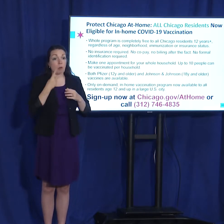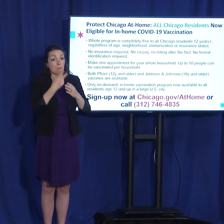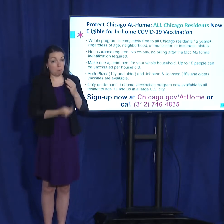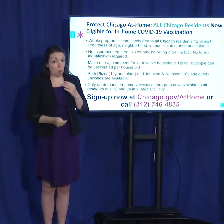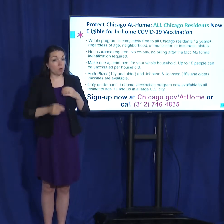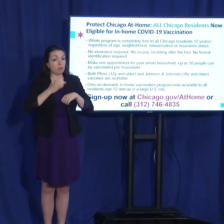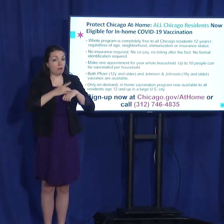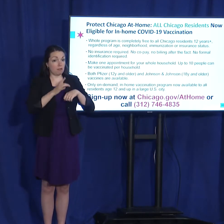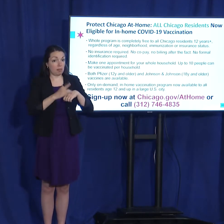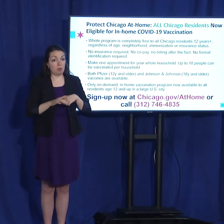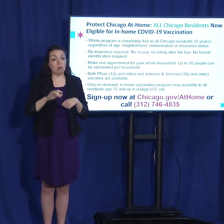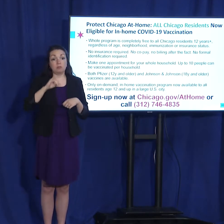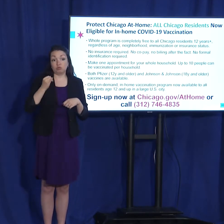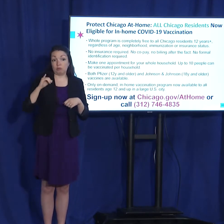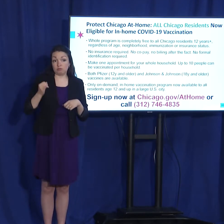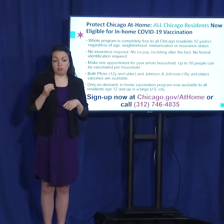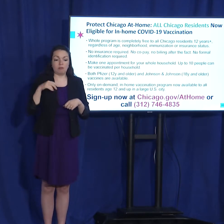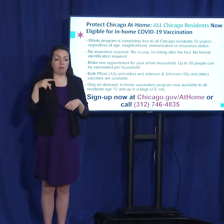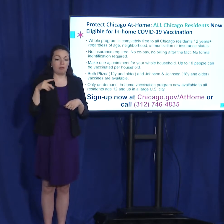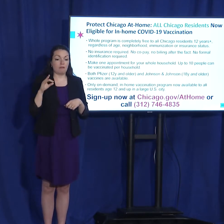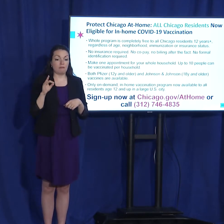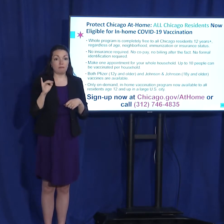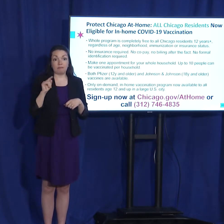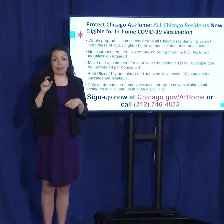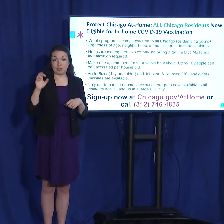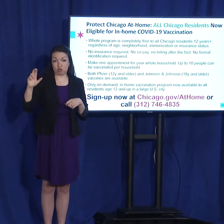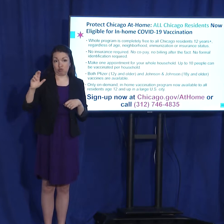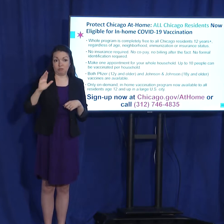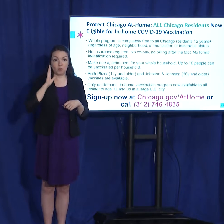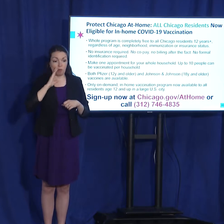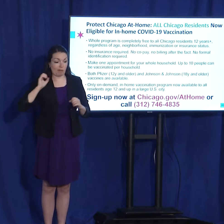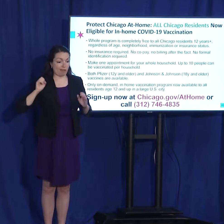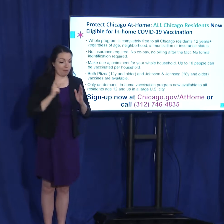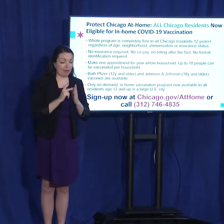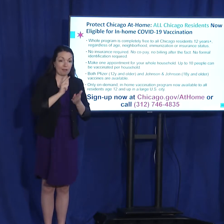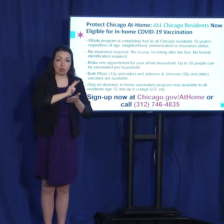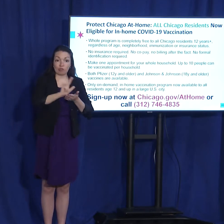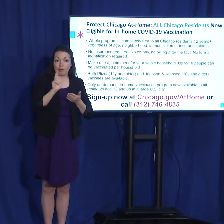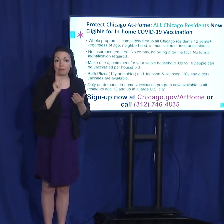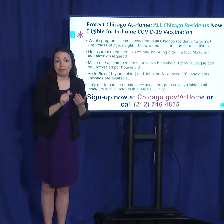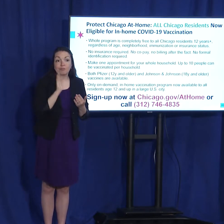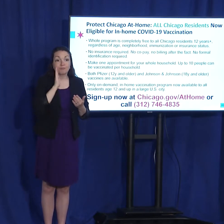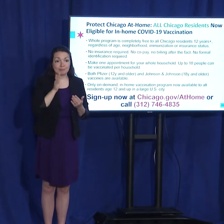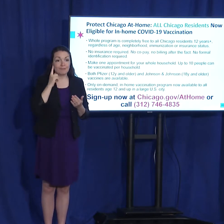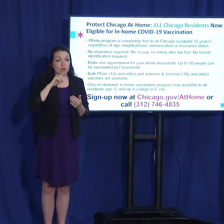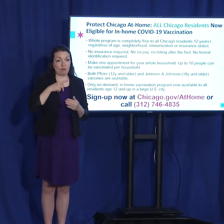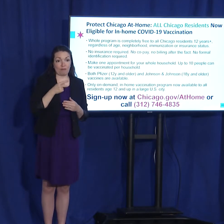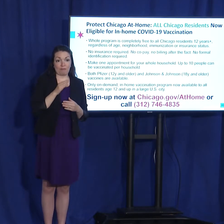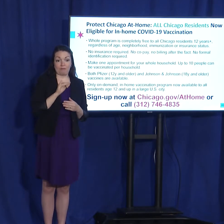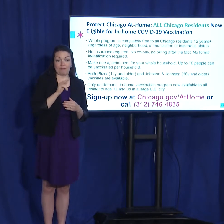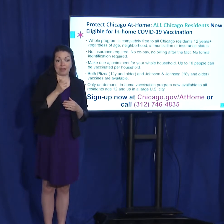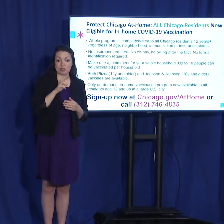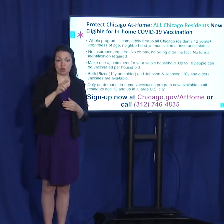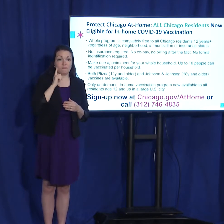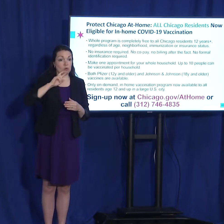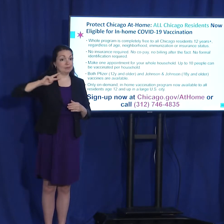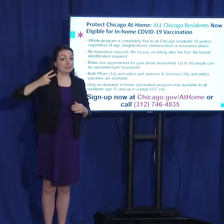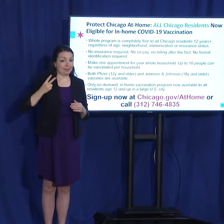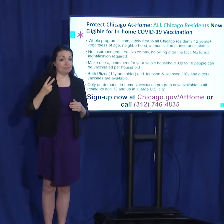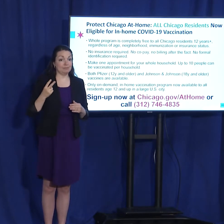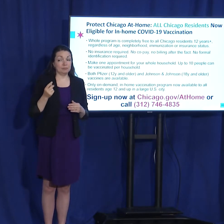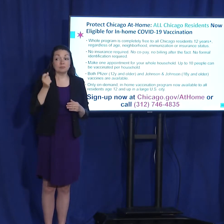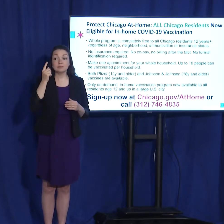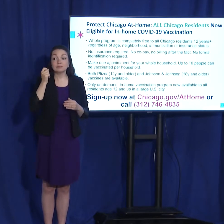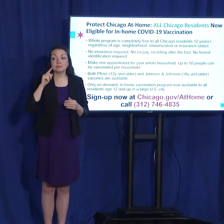Pfizer and J&J available. We will come back and do that second dose. And we are the only large U.S. city that